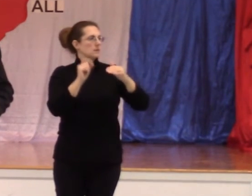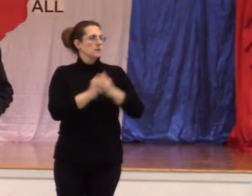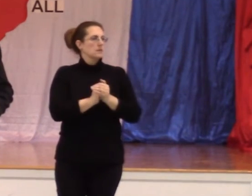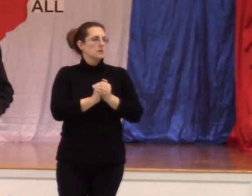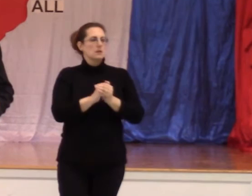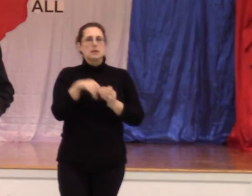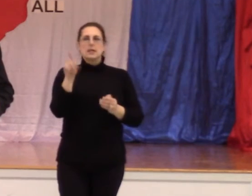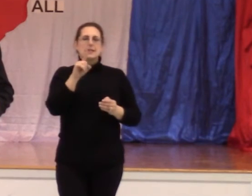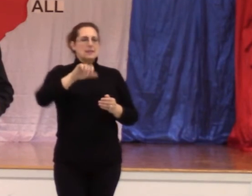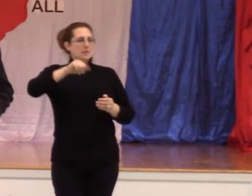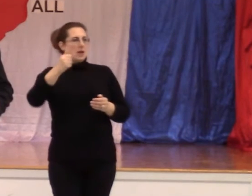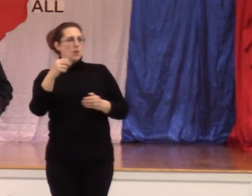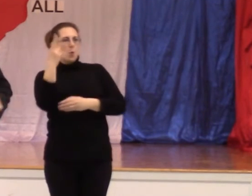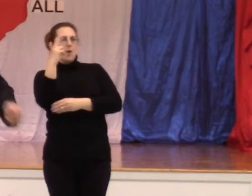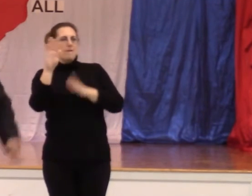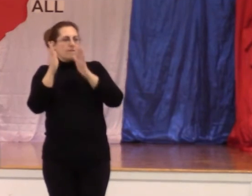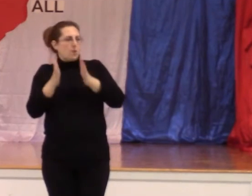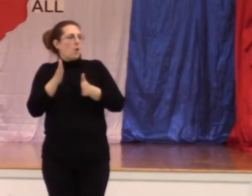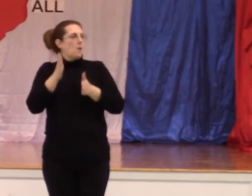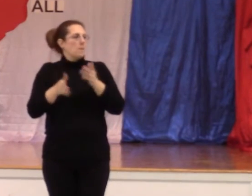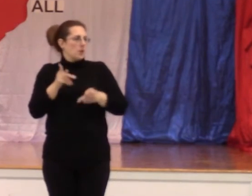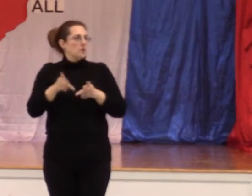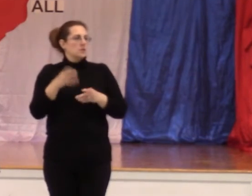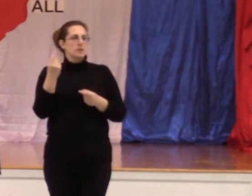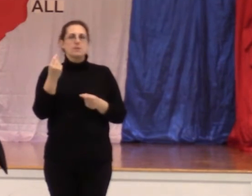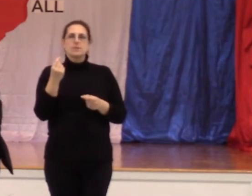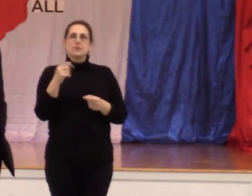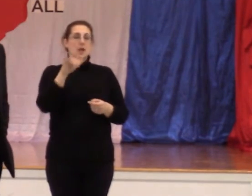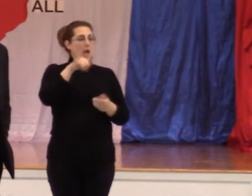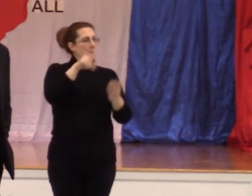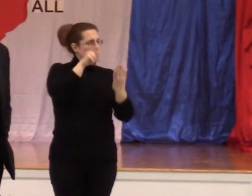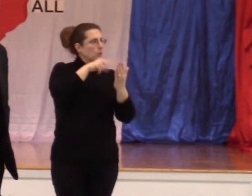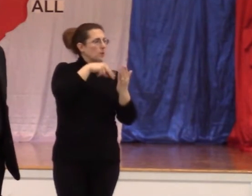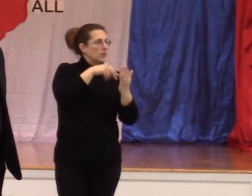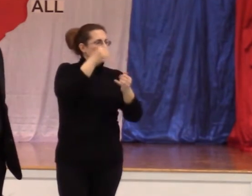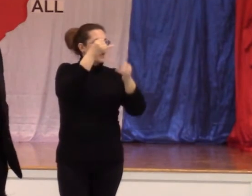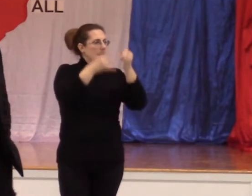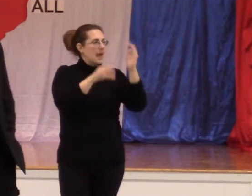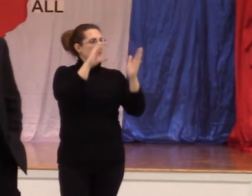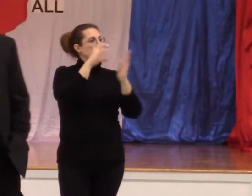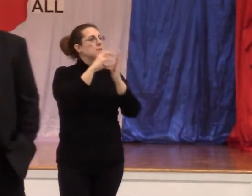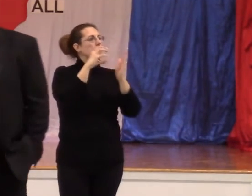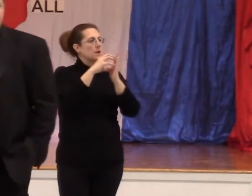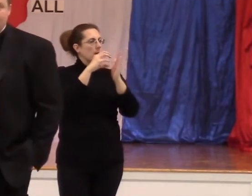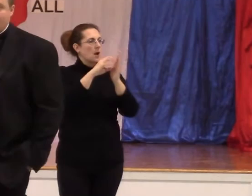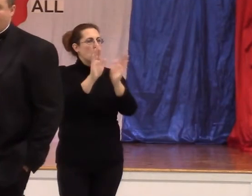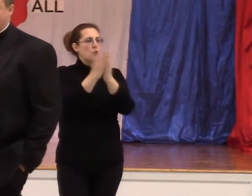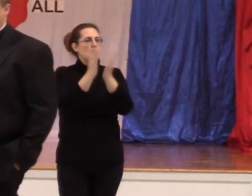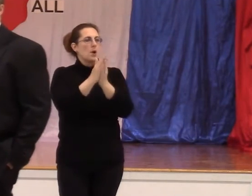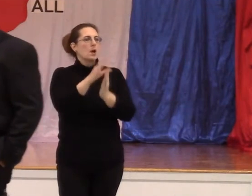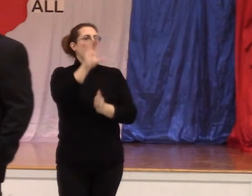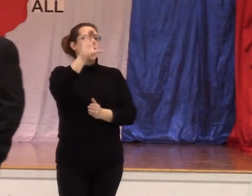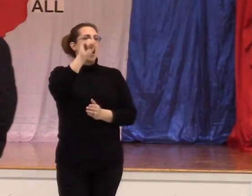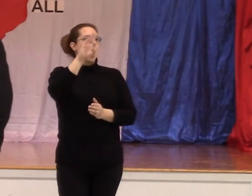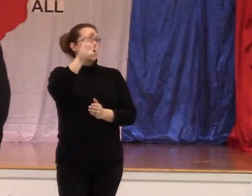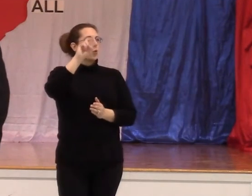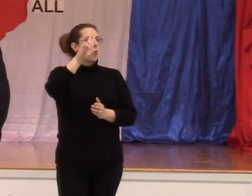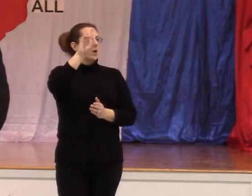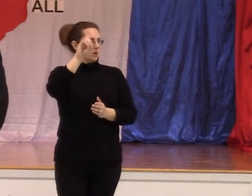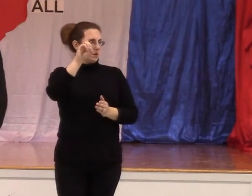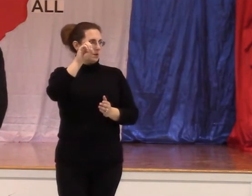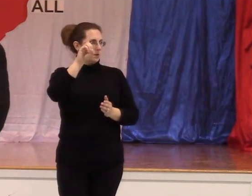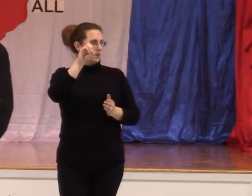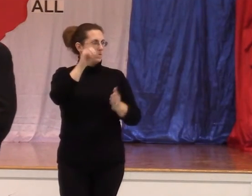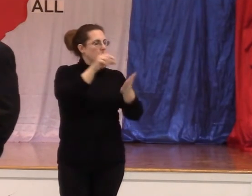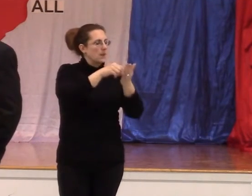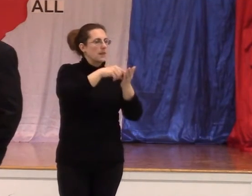other reformers did? So, with that, I'm going to read you the last paragraph of the Book of Concord. So this is Formula